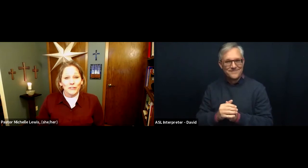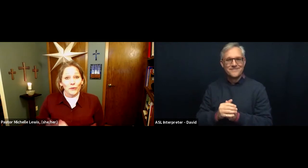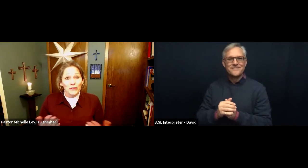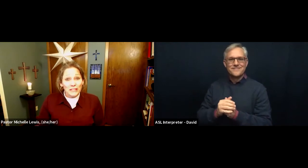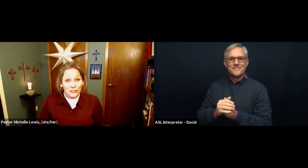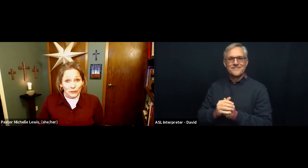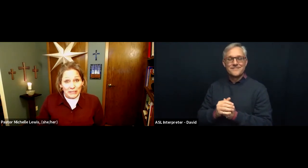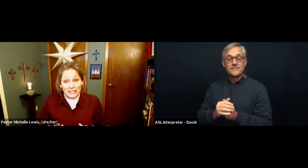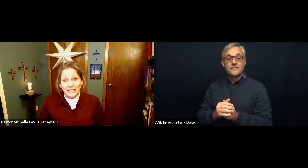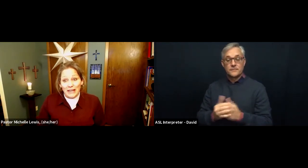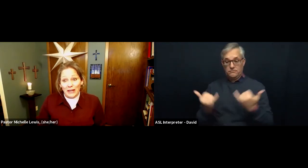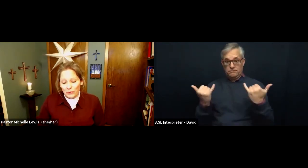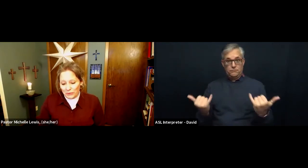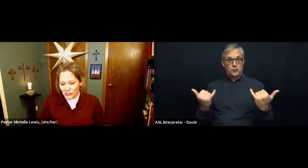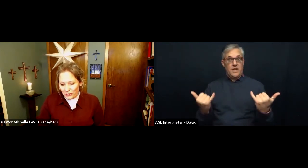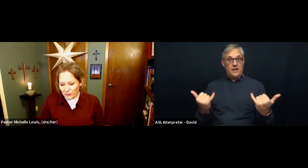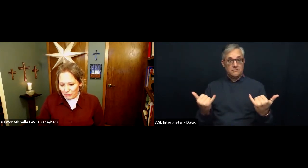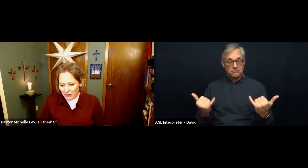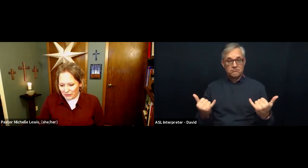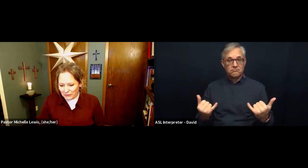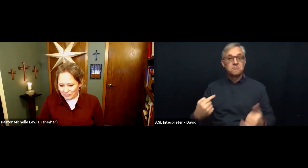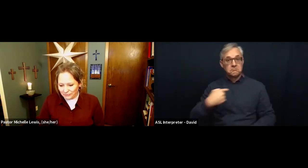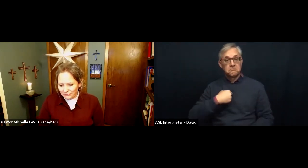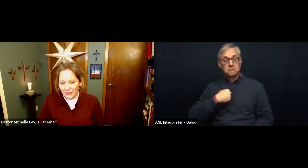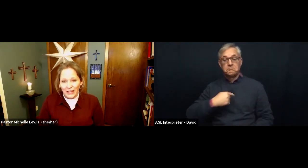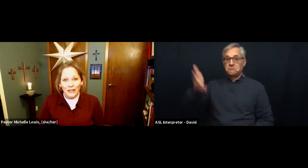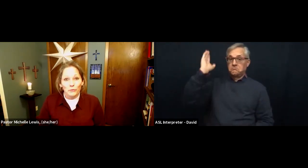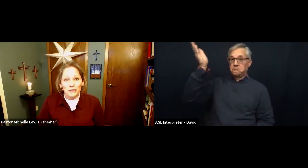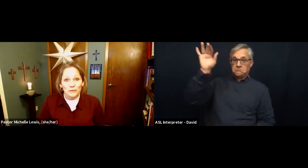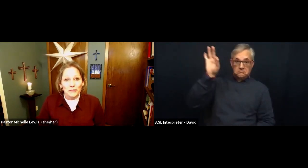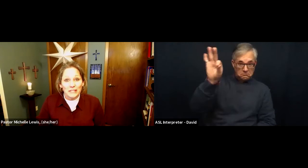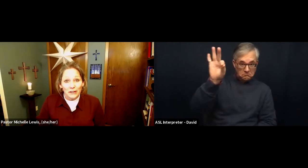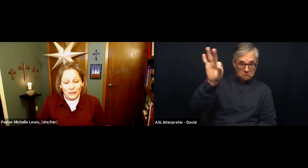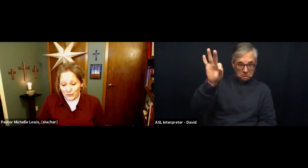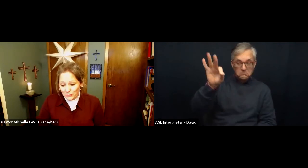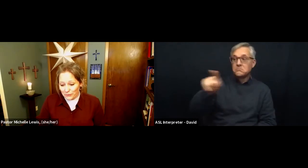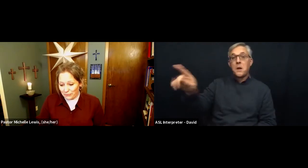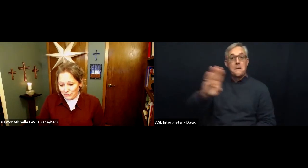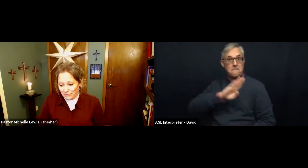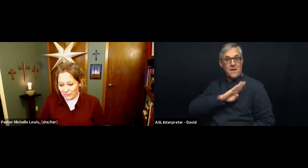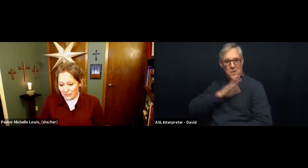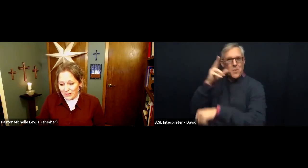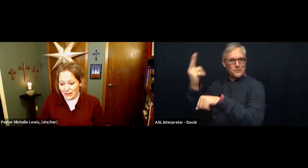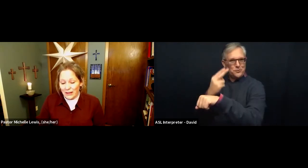And so this sermon today will be shared with Bethel, and it will be used there too.